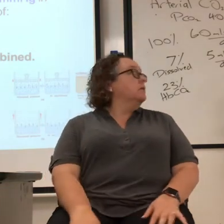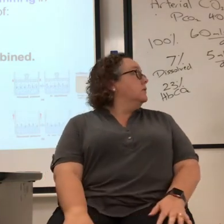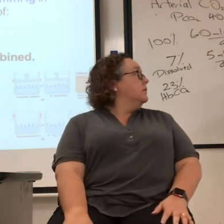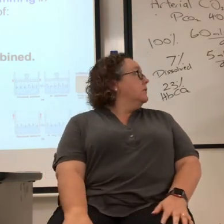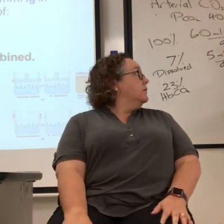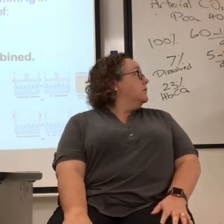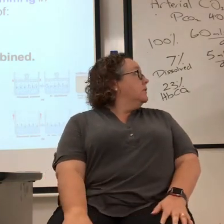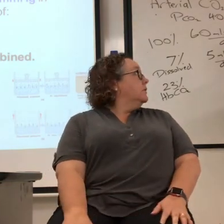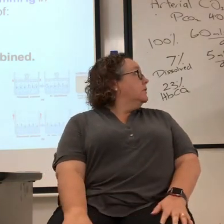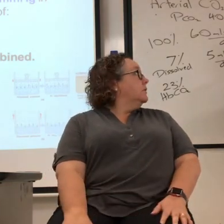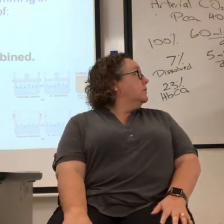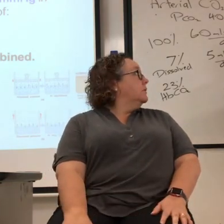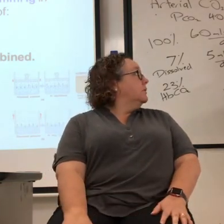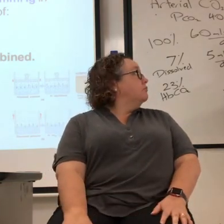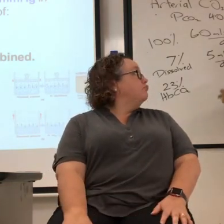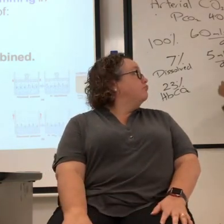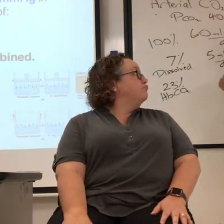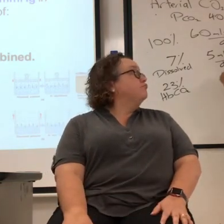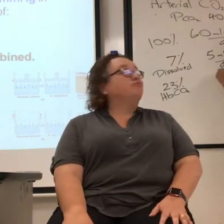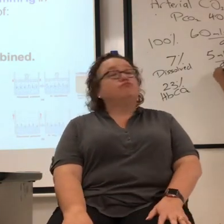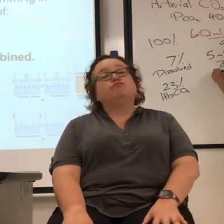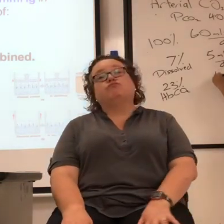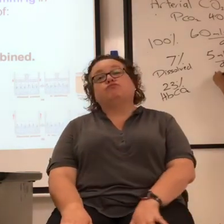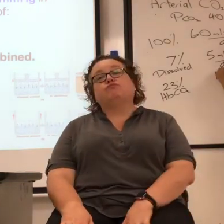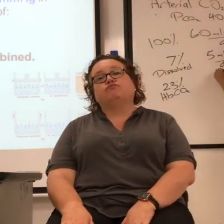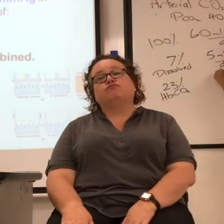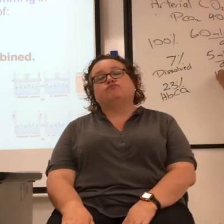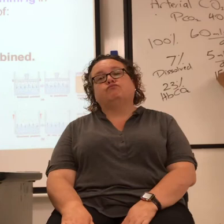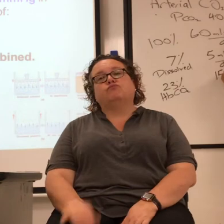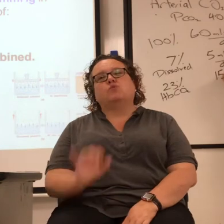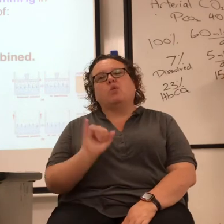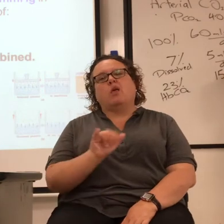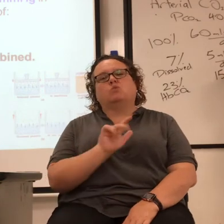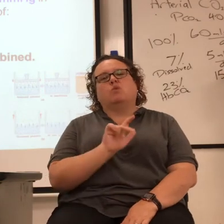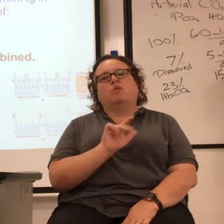So that 23% comes out to be 15